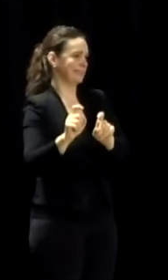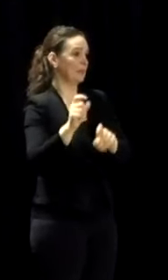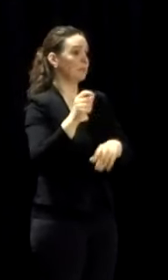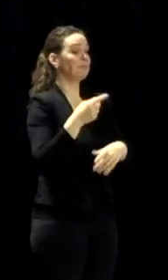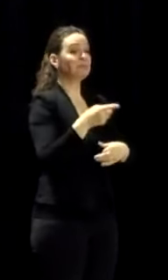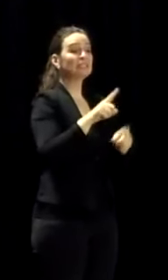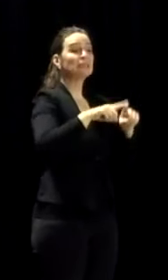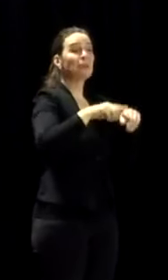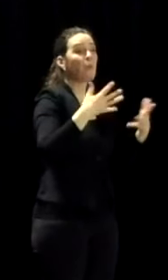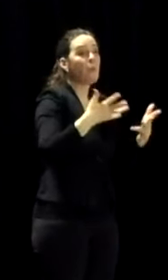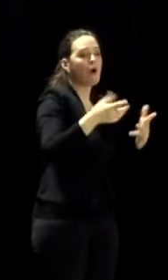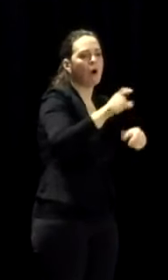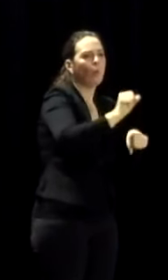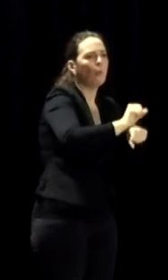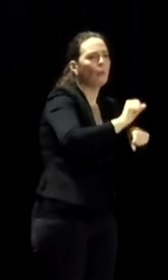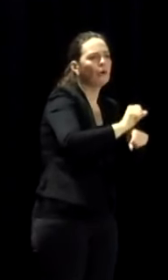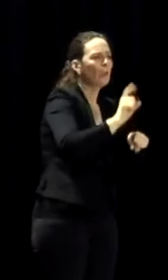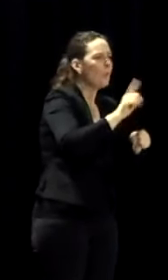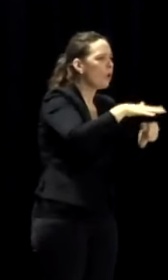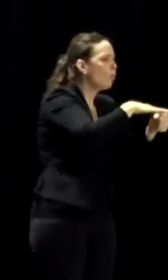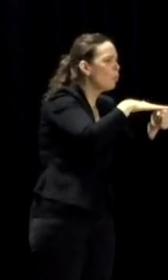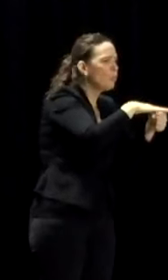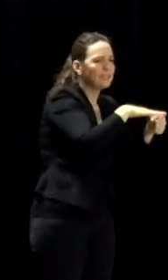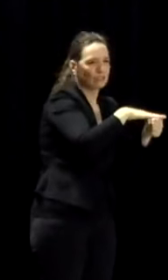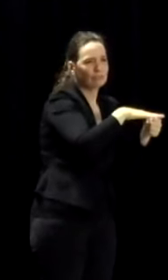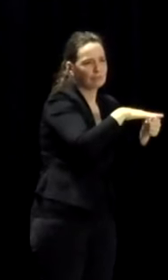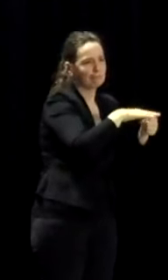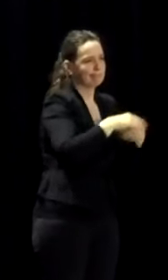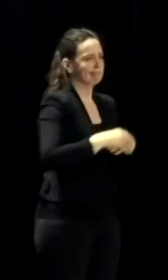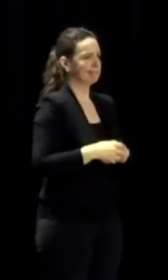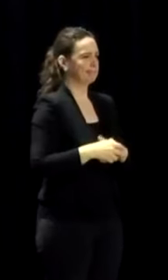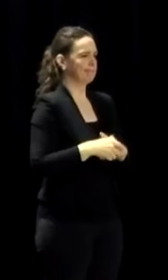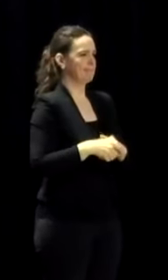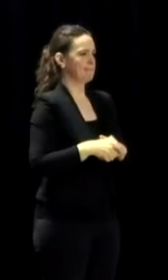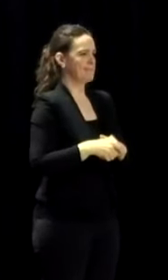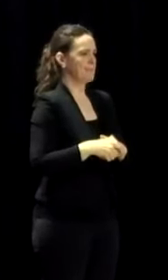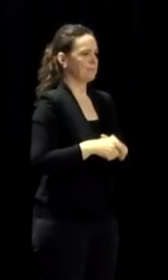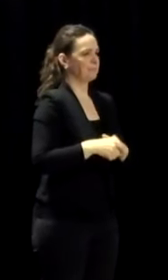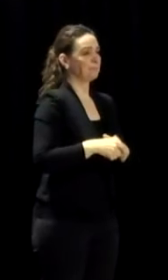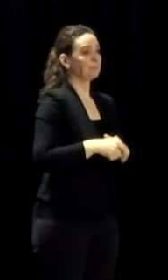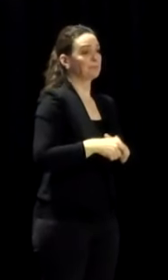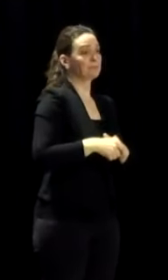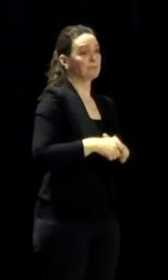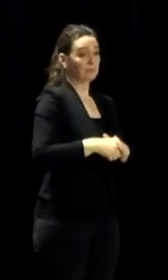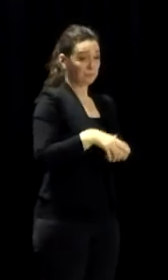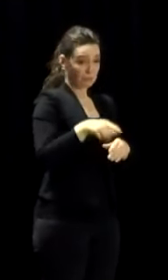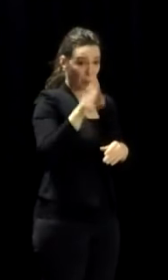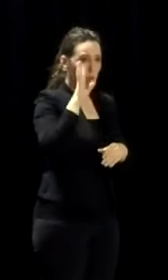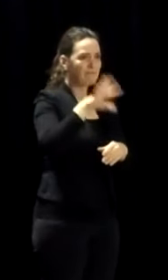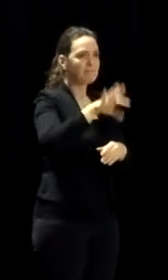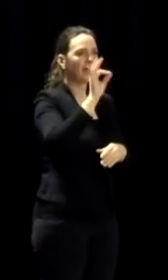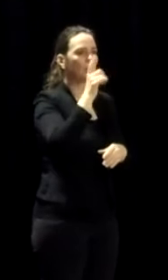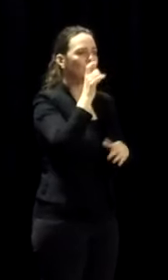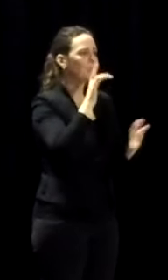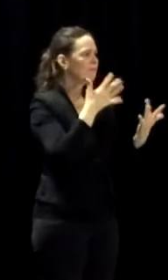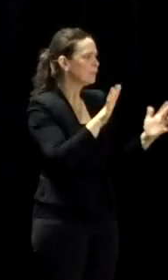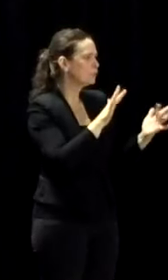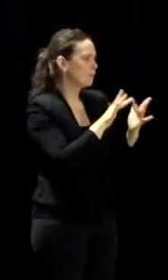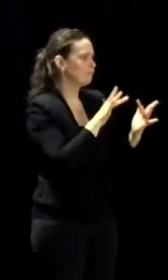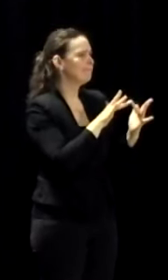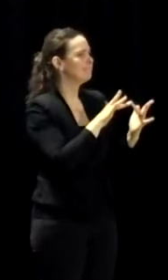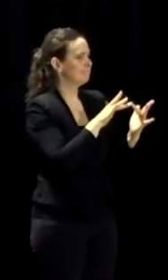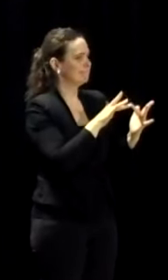expand the network of potential contacts. And that's when, if there's a gap, you would then have me